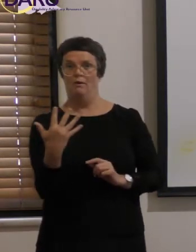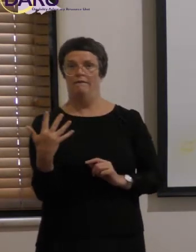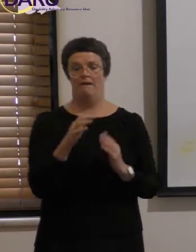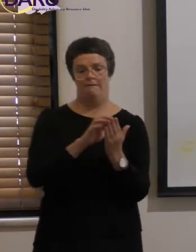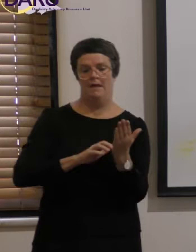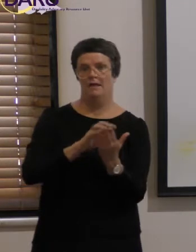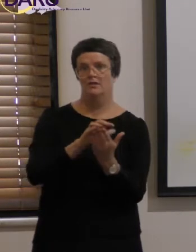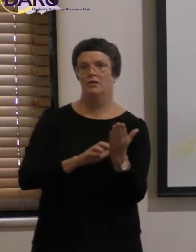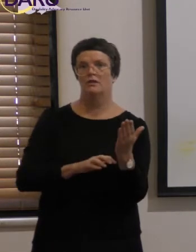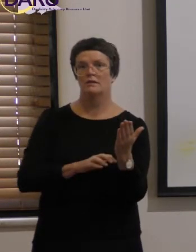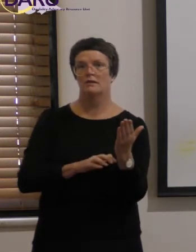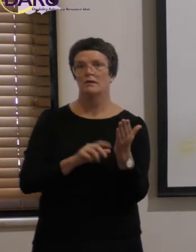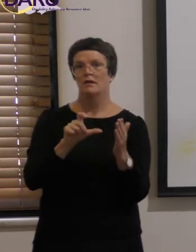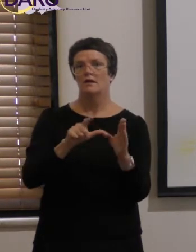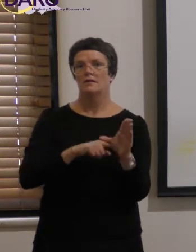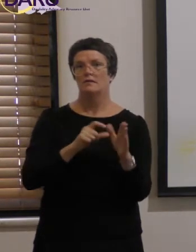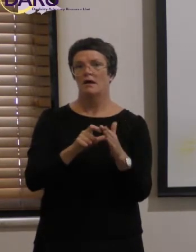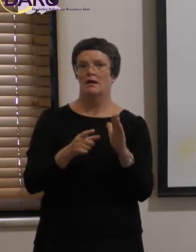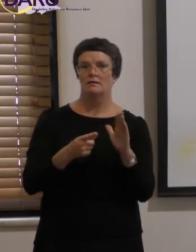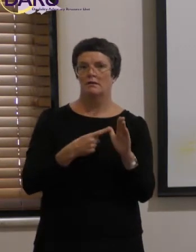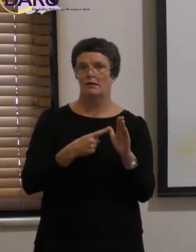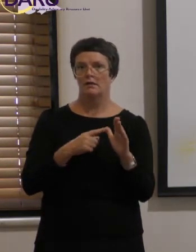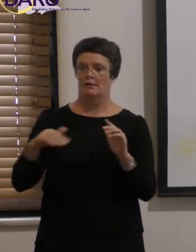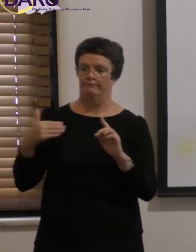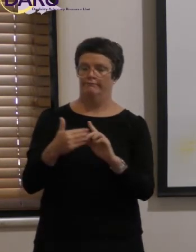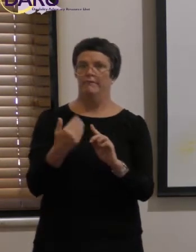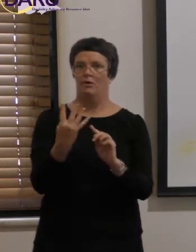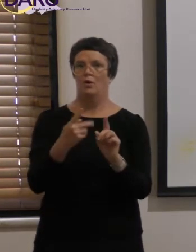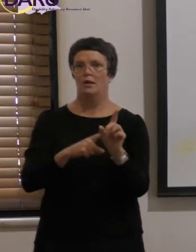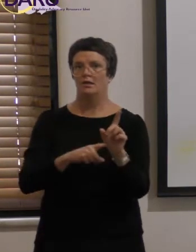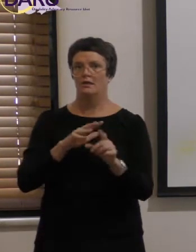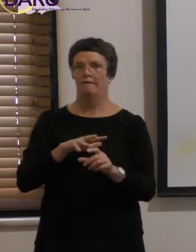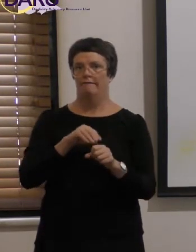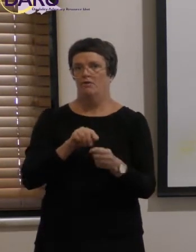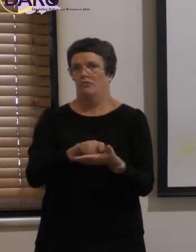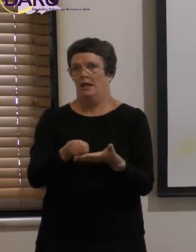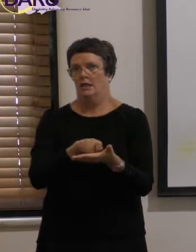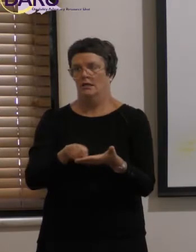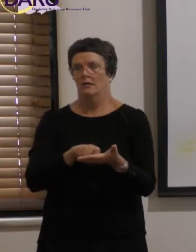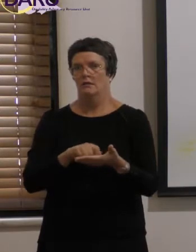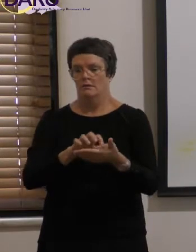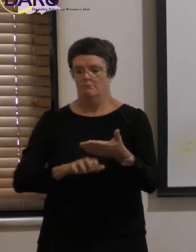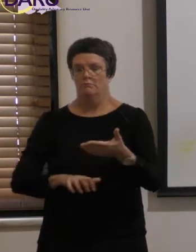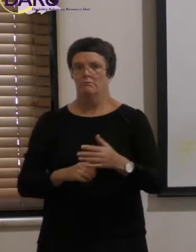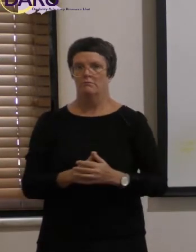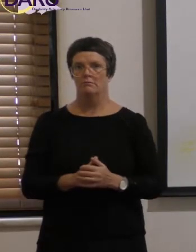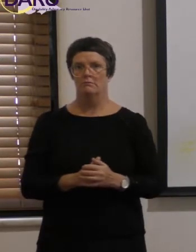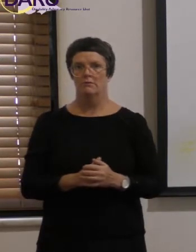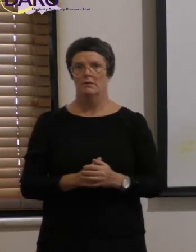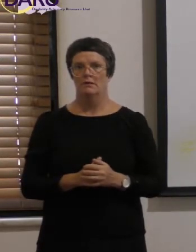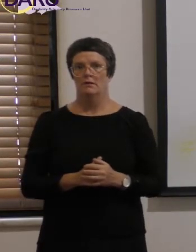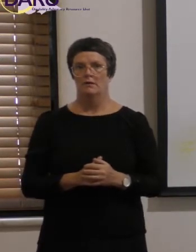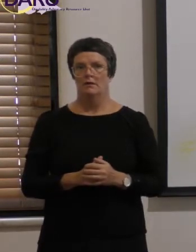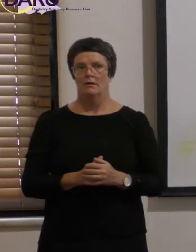that CYDA has contributed to just in a 4-year period. So I'm on to page 2 now. They're either